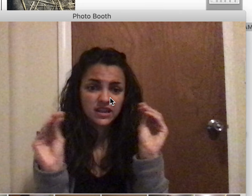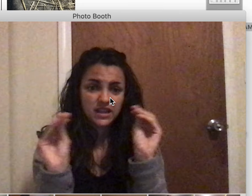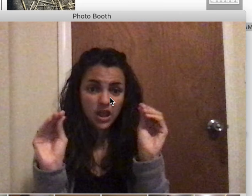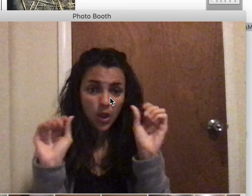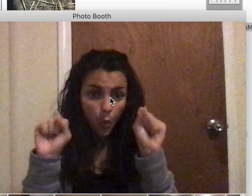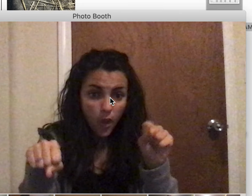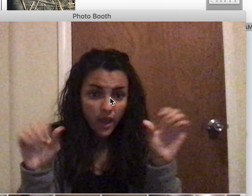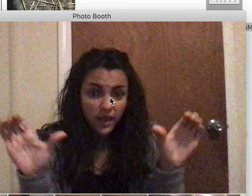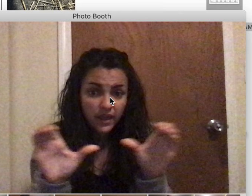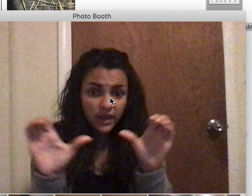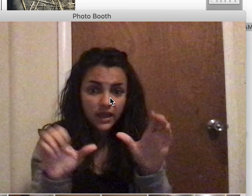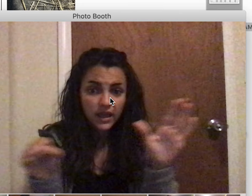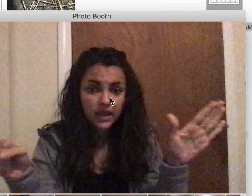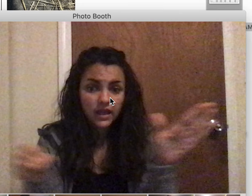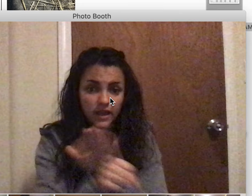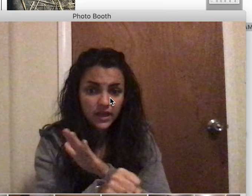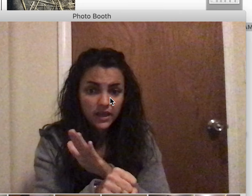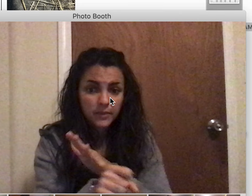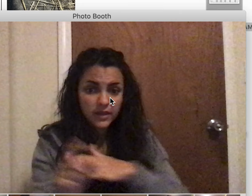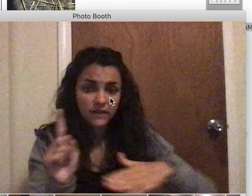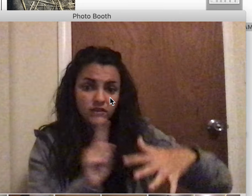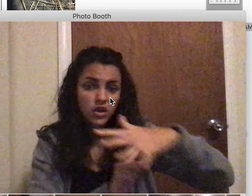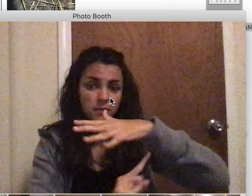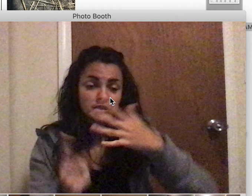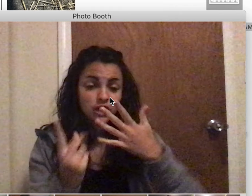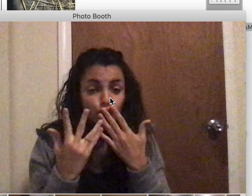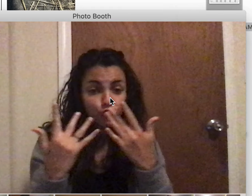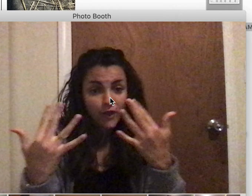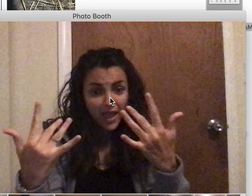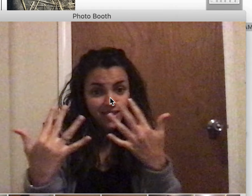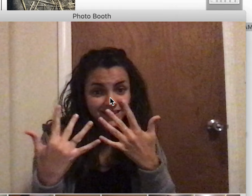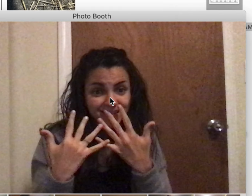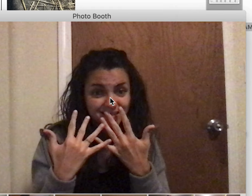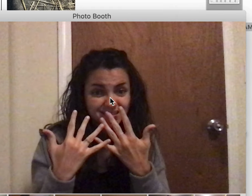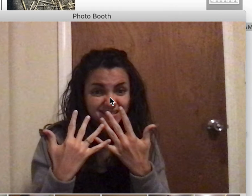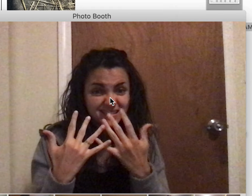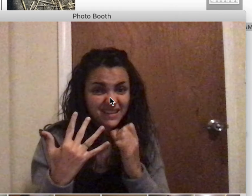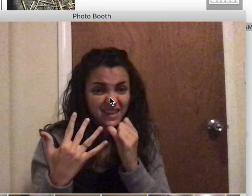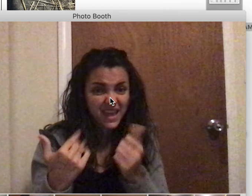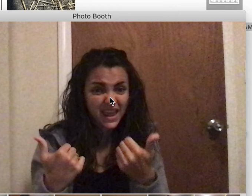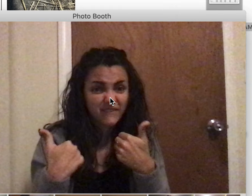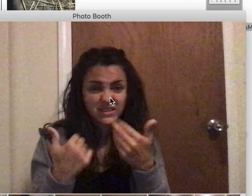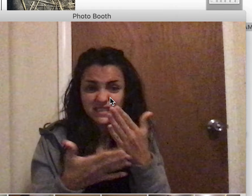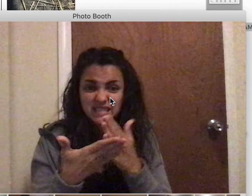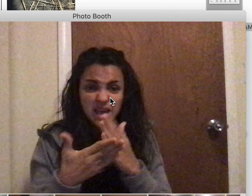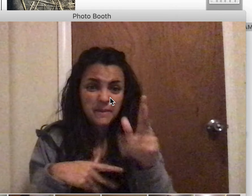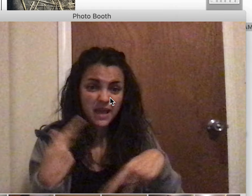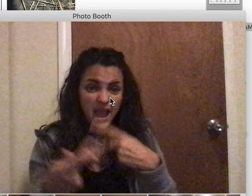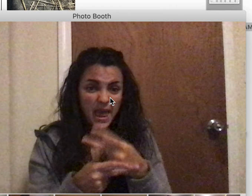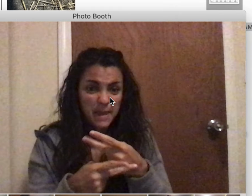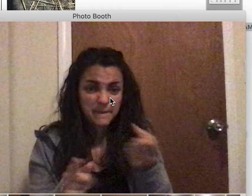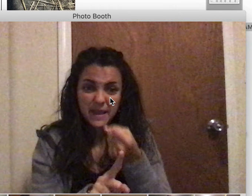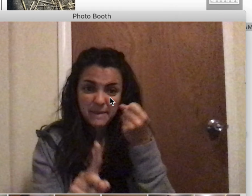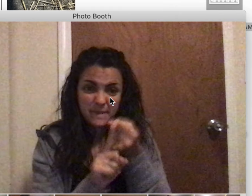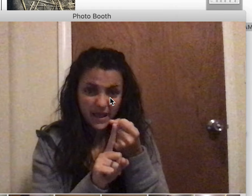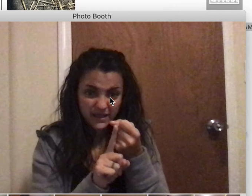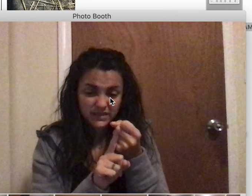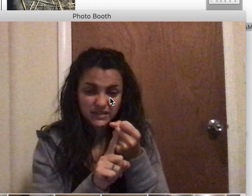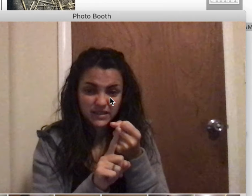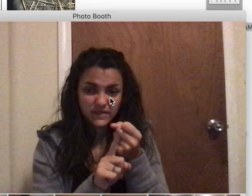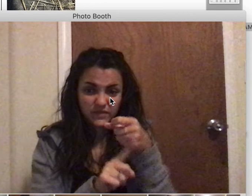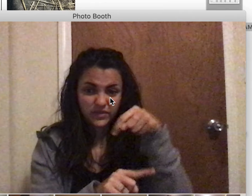completely environmentally friendly without having some kind of impact. All right. So this